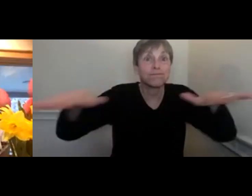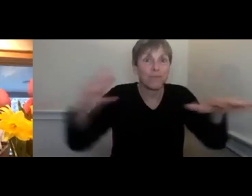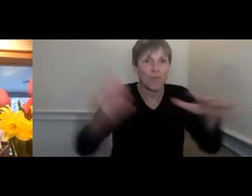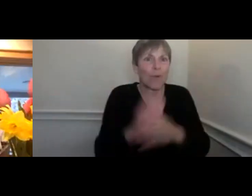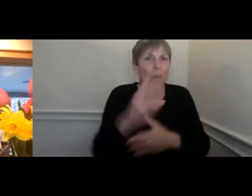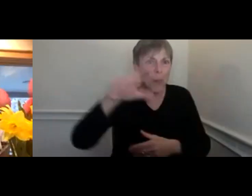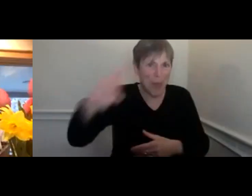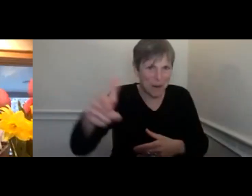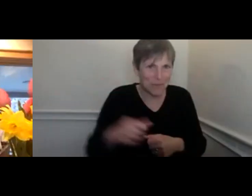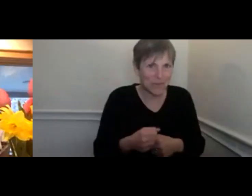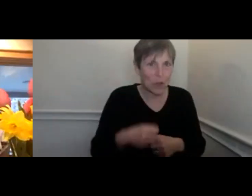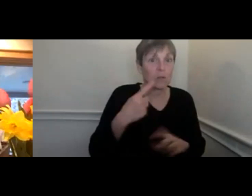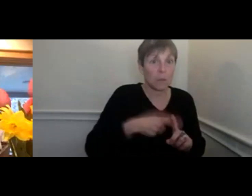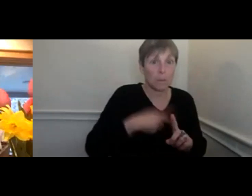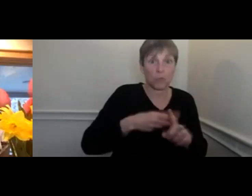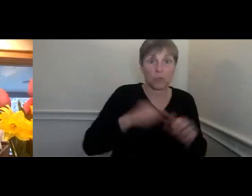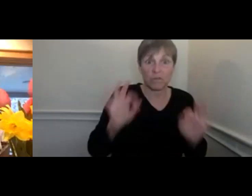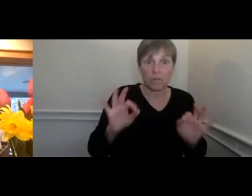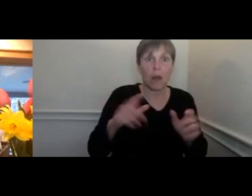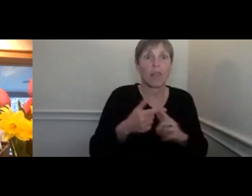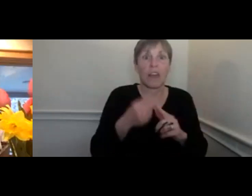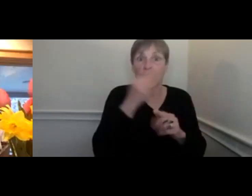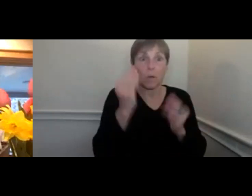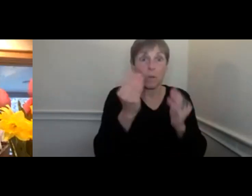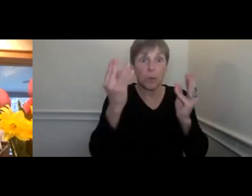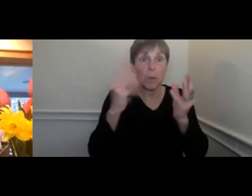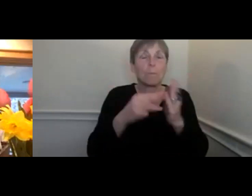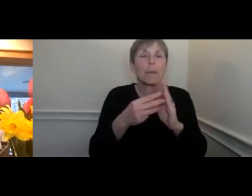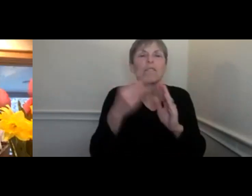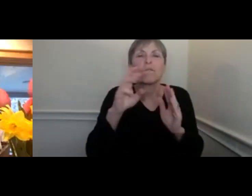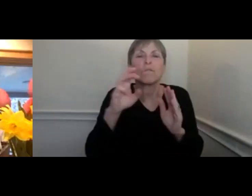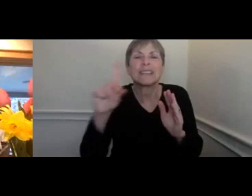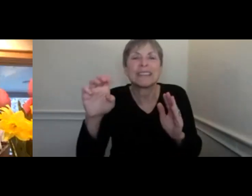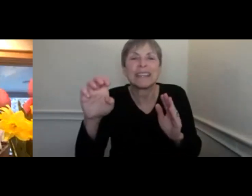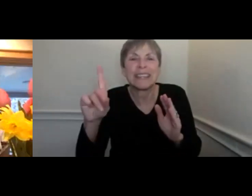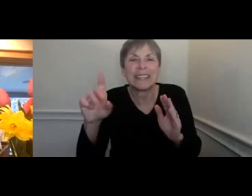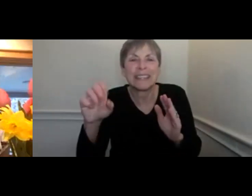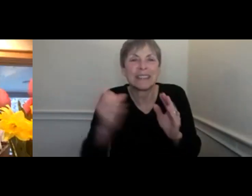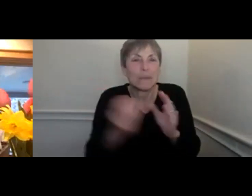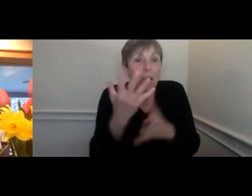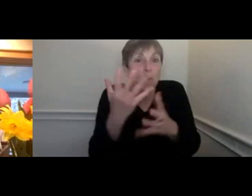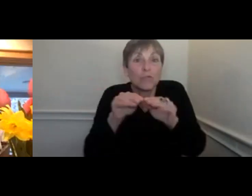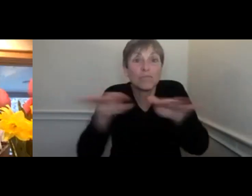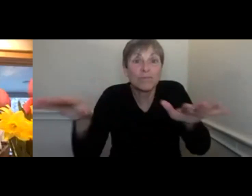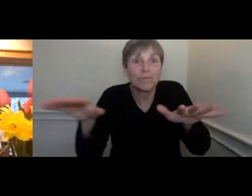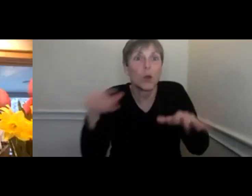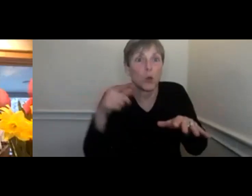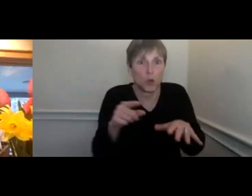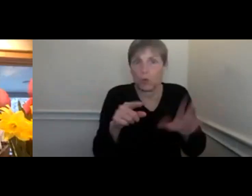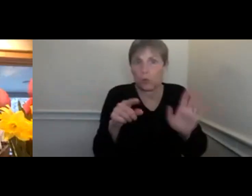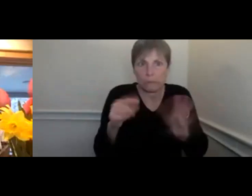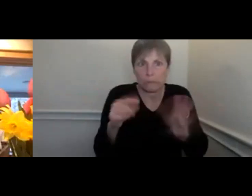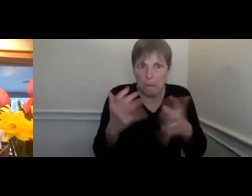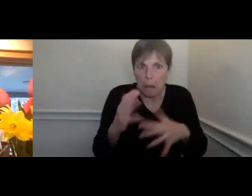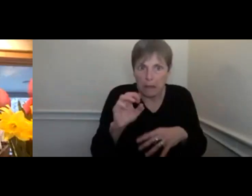yes, harvesting before they flower is great. So with basil specifically, here are some tips, and there you'll find a whole